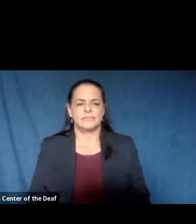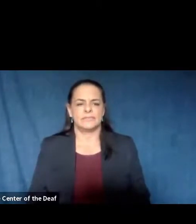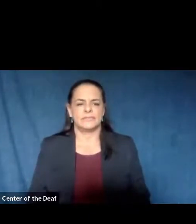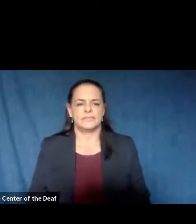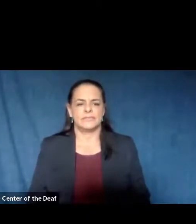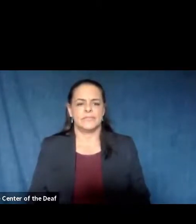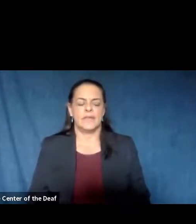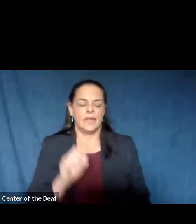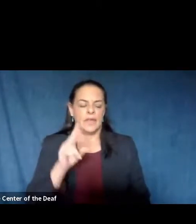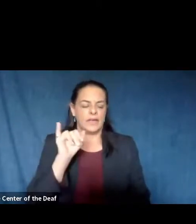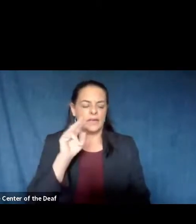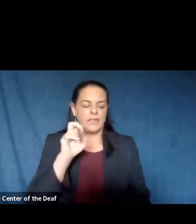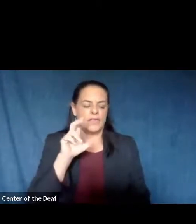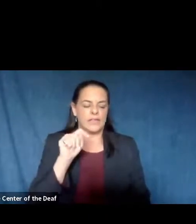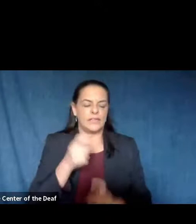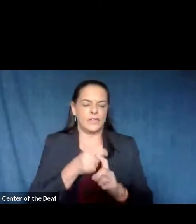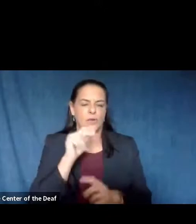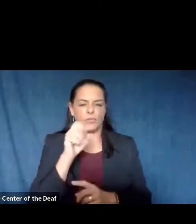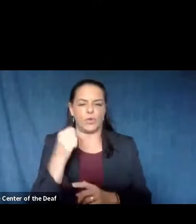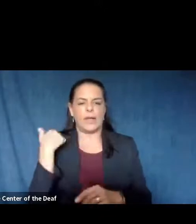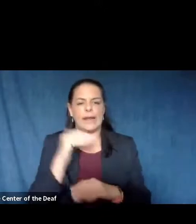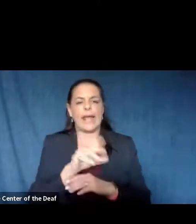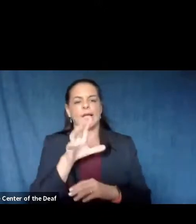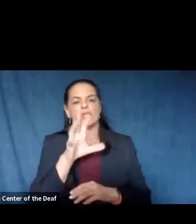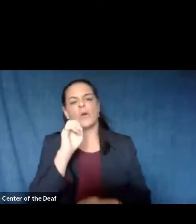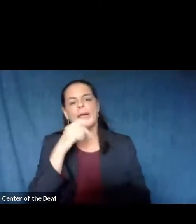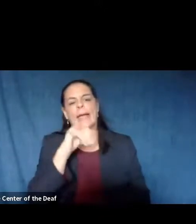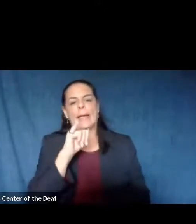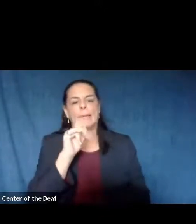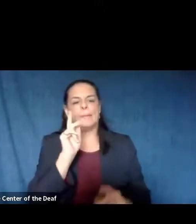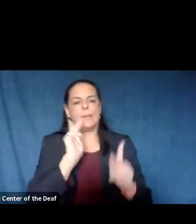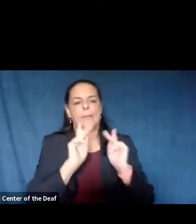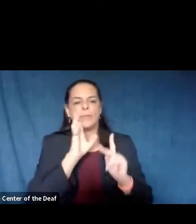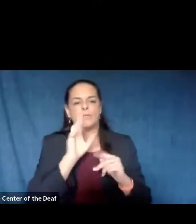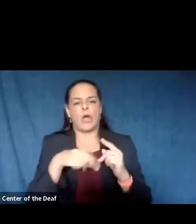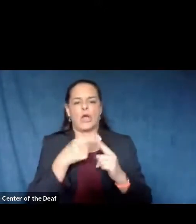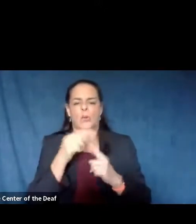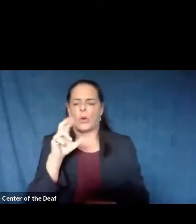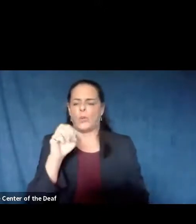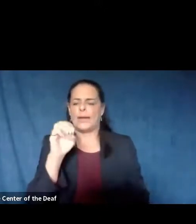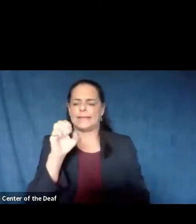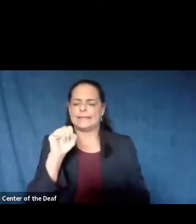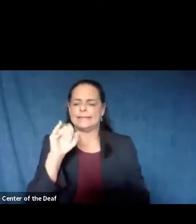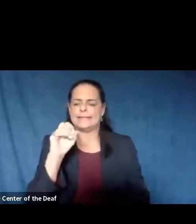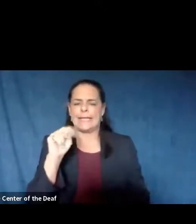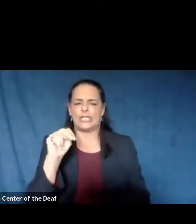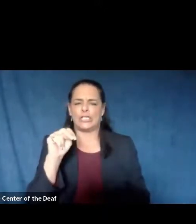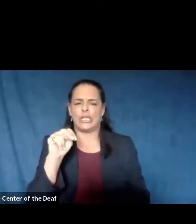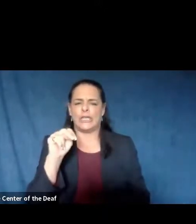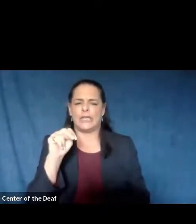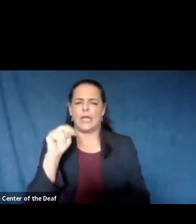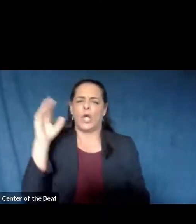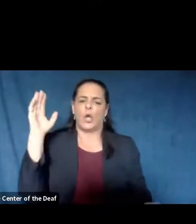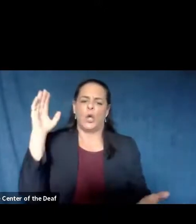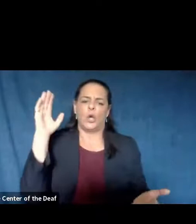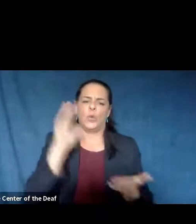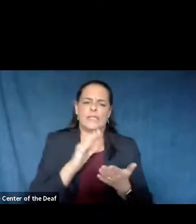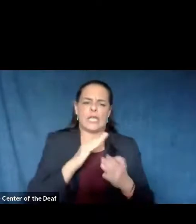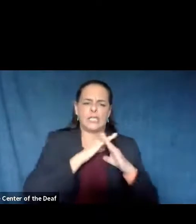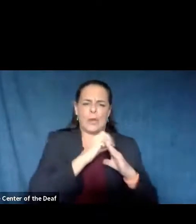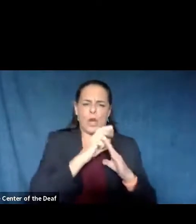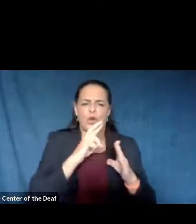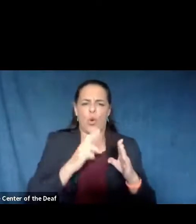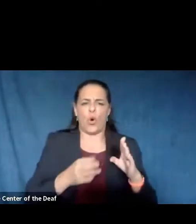Okay, from Vincent with the Sentinel. Last night, your EPIs talked about recession barriers or escalation barriers. Can you explain what those